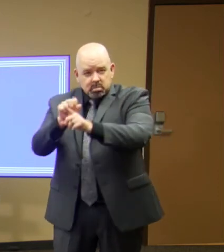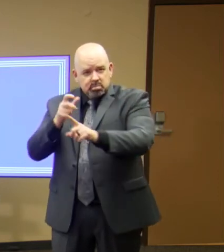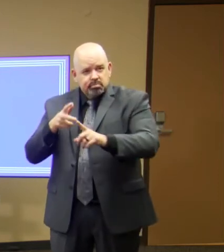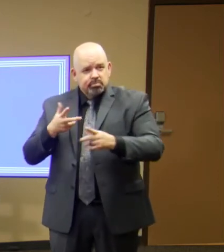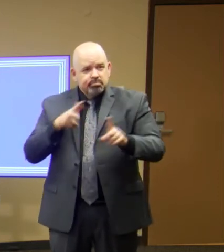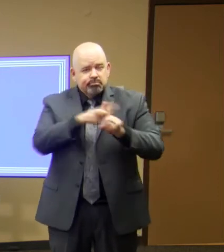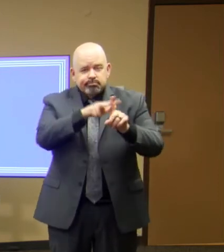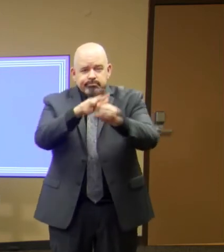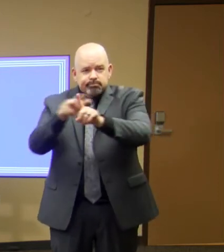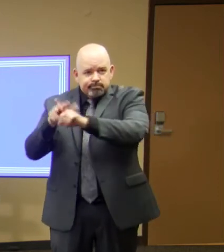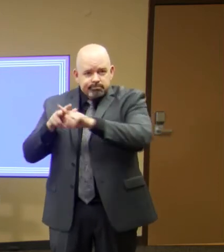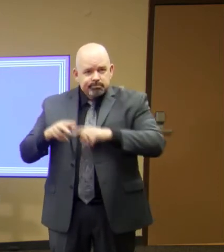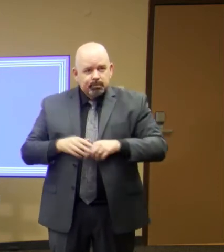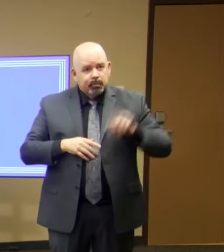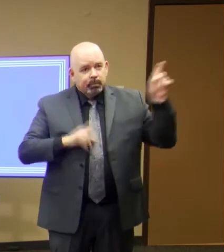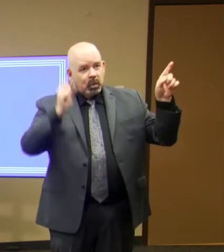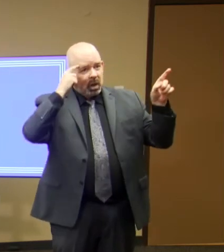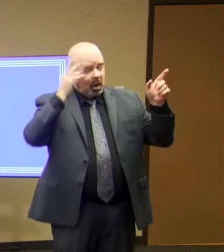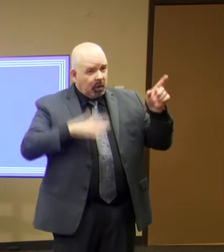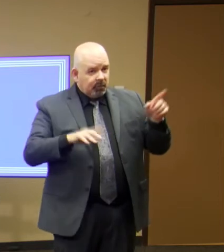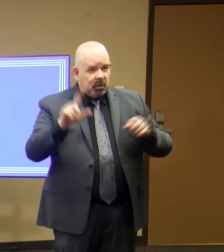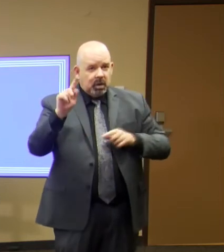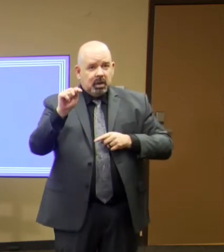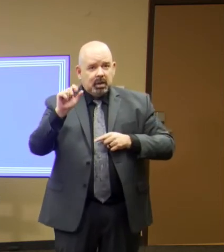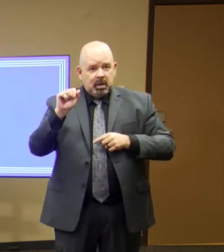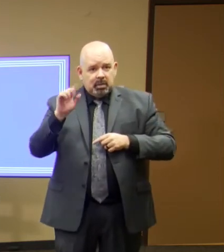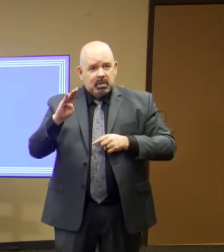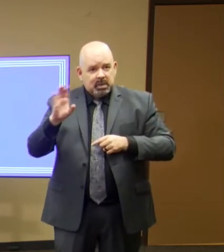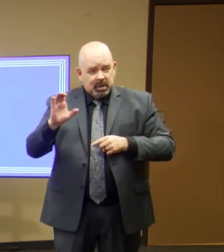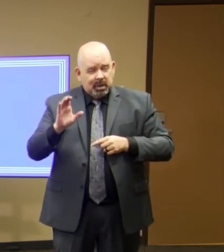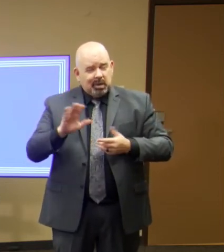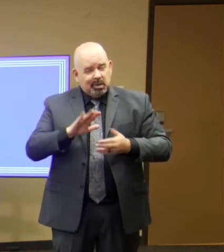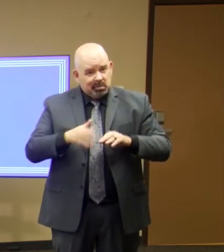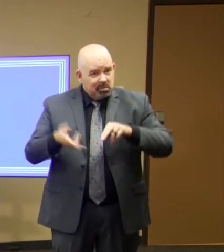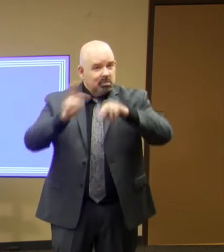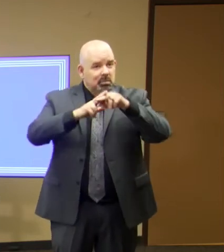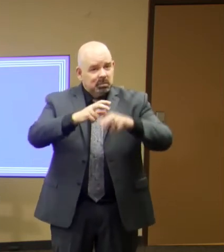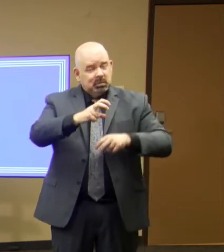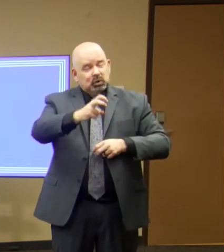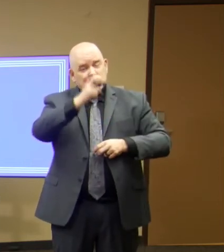those loopholes, obviously. It's important to remember